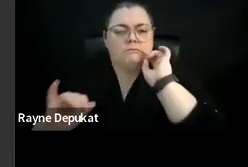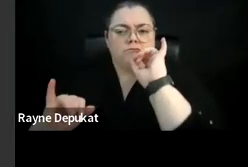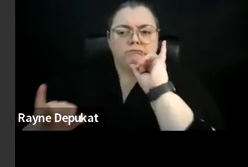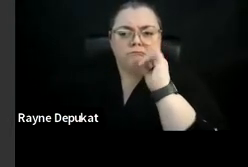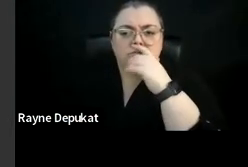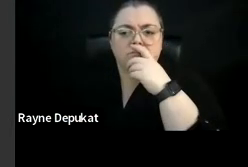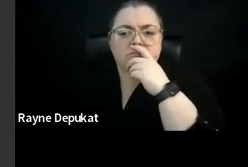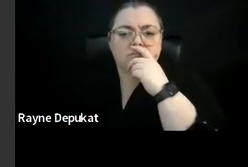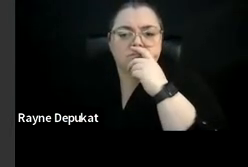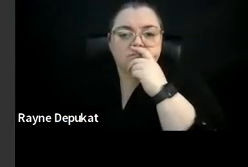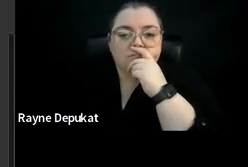Oh, it looks different. Interesting.